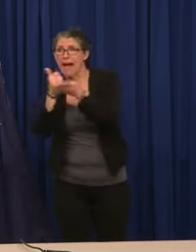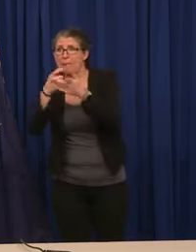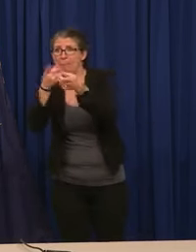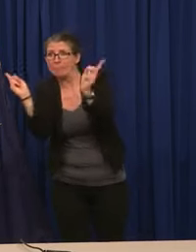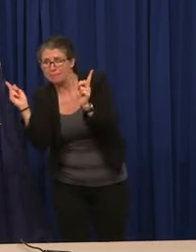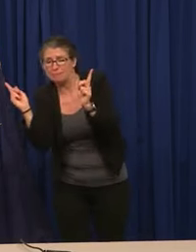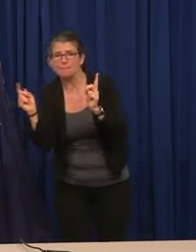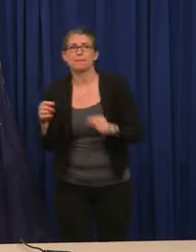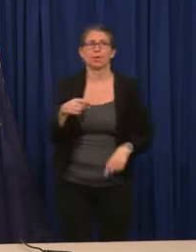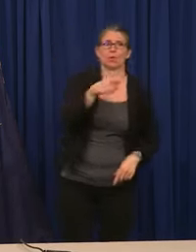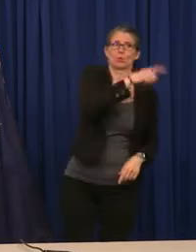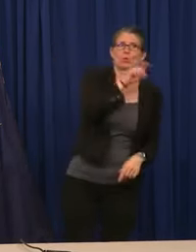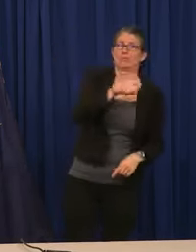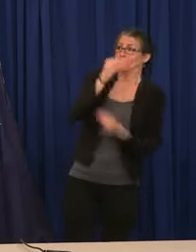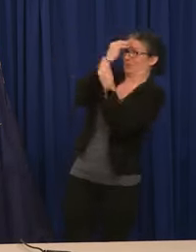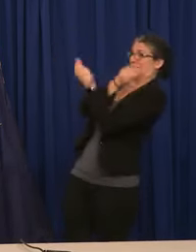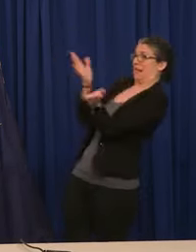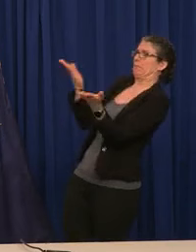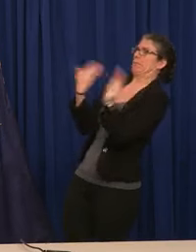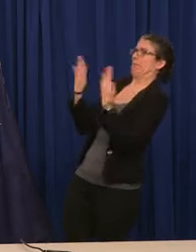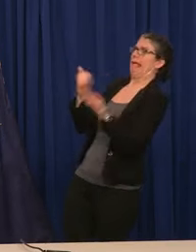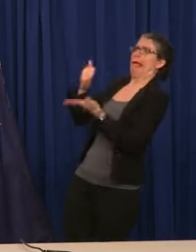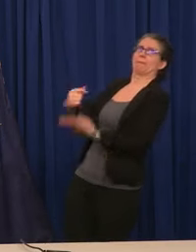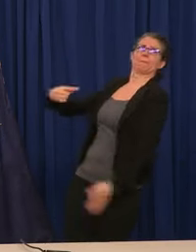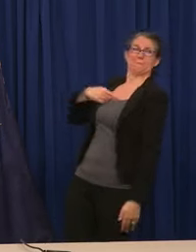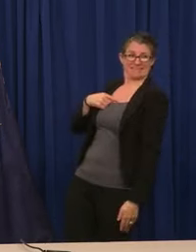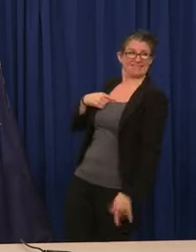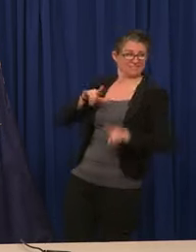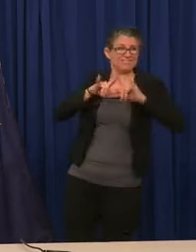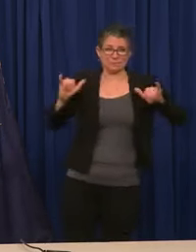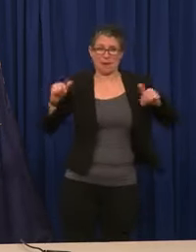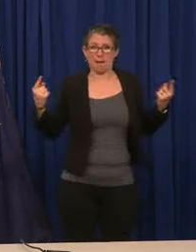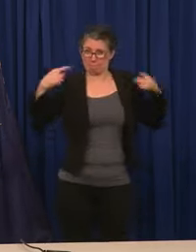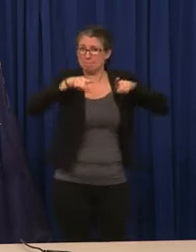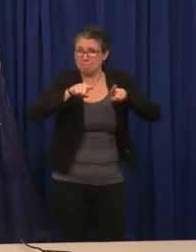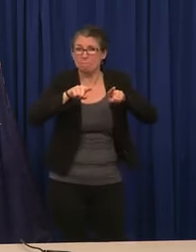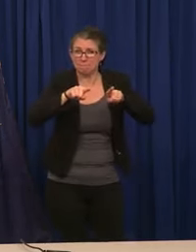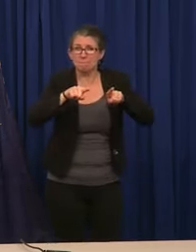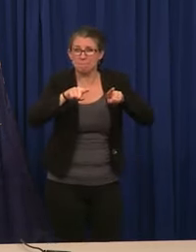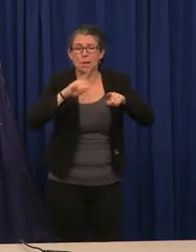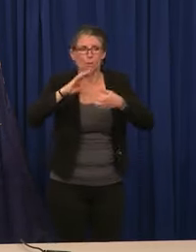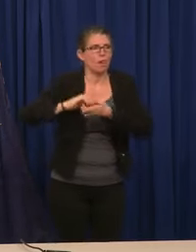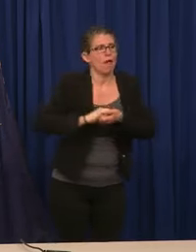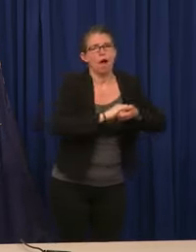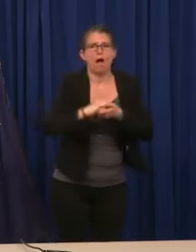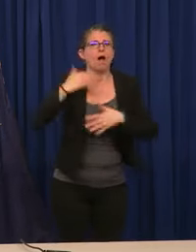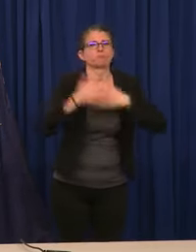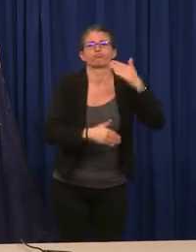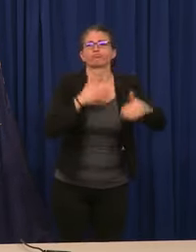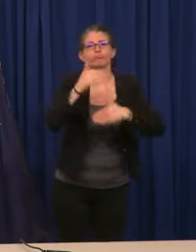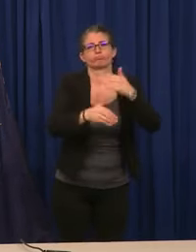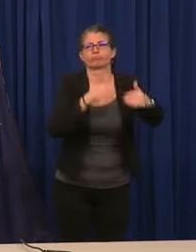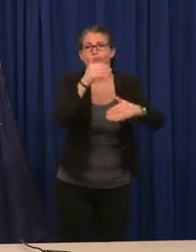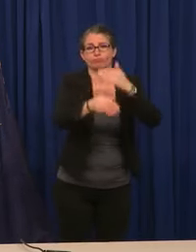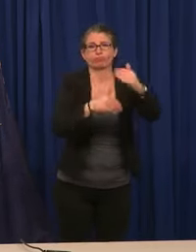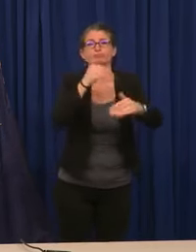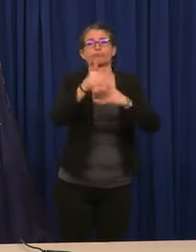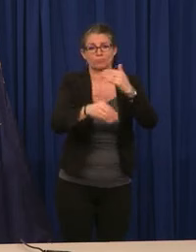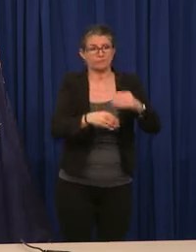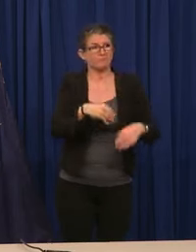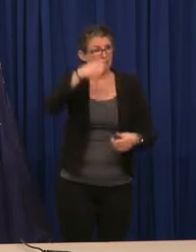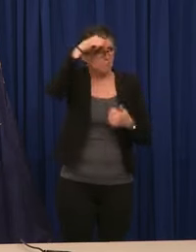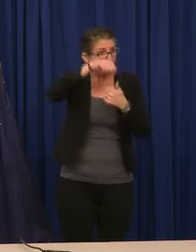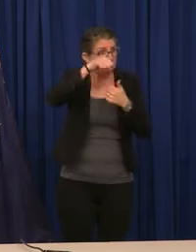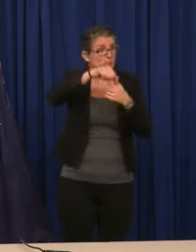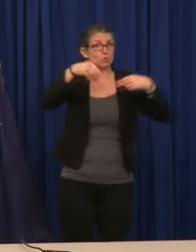older individuals or those with pre-existing conditions. Or where possible, ask friends and neighbors to help them with those essential pieces of life activity.